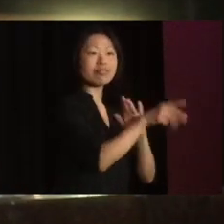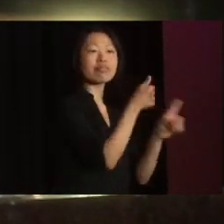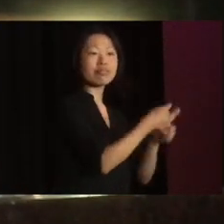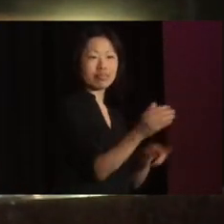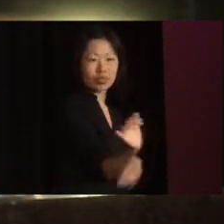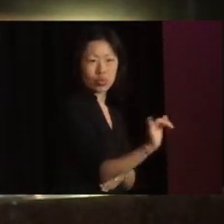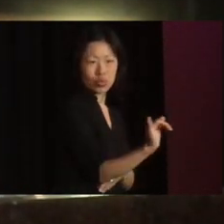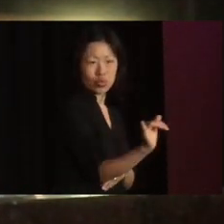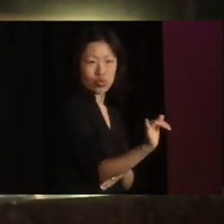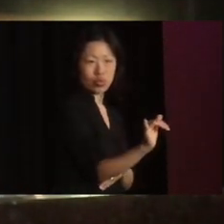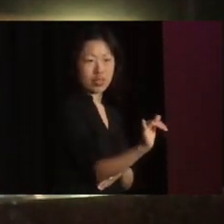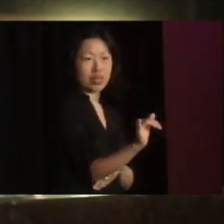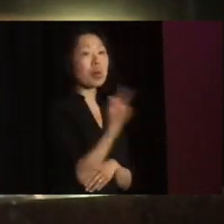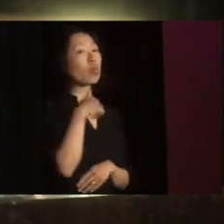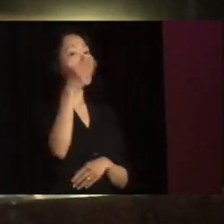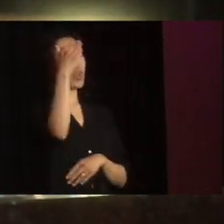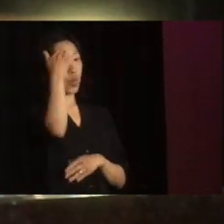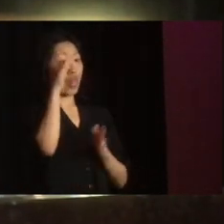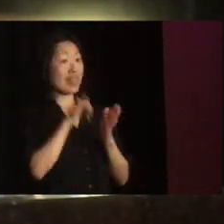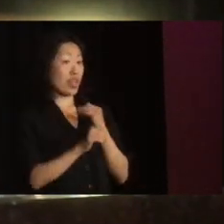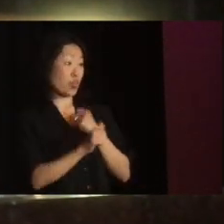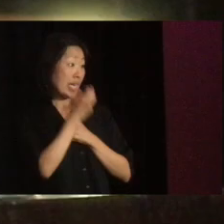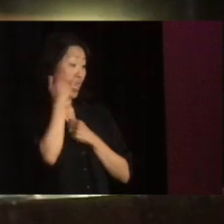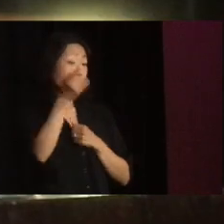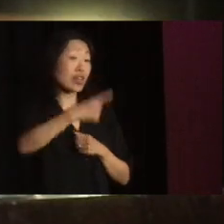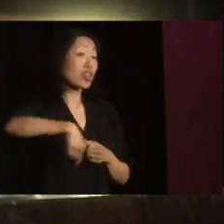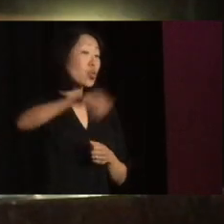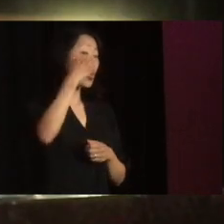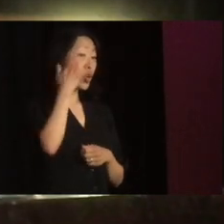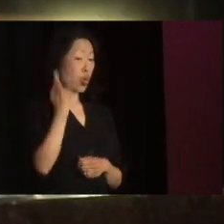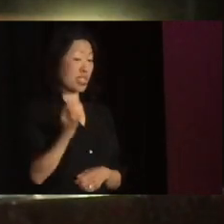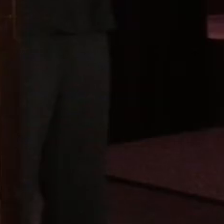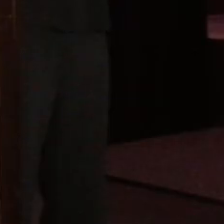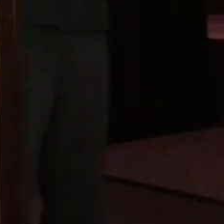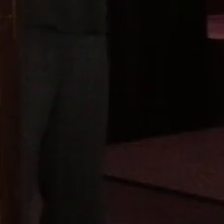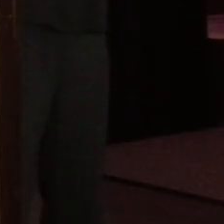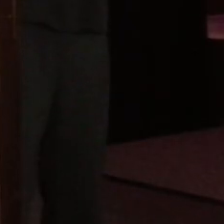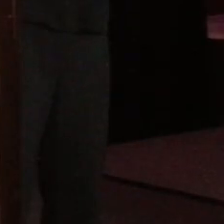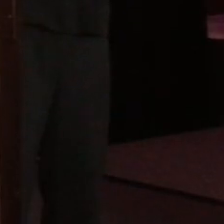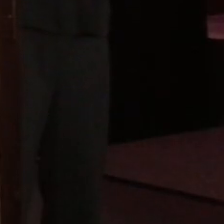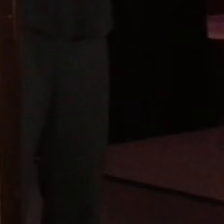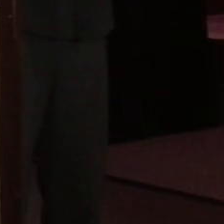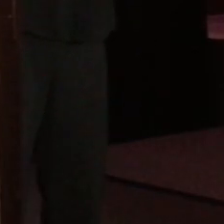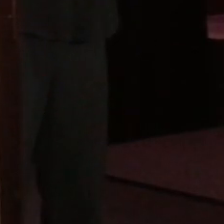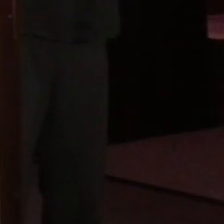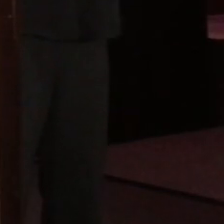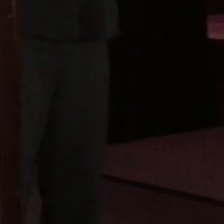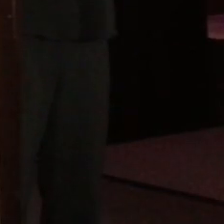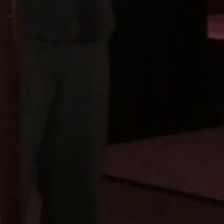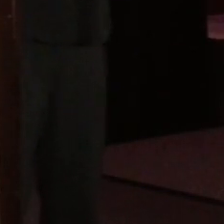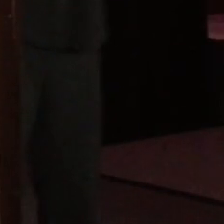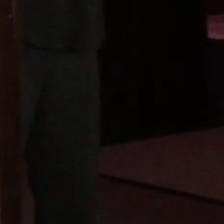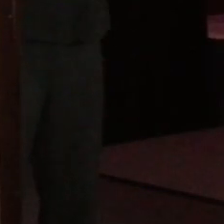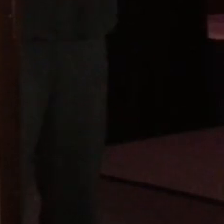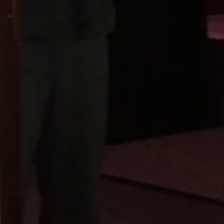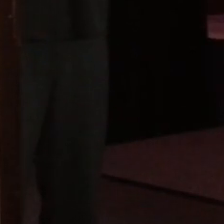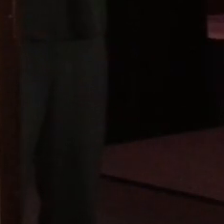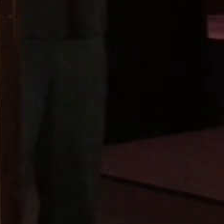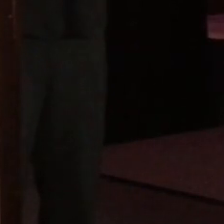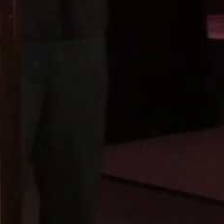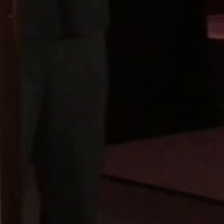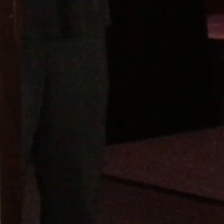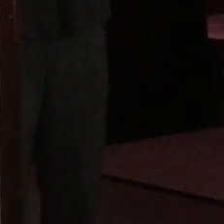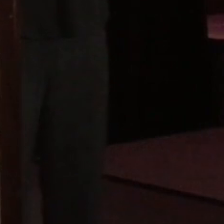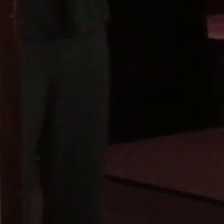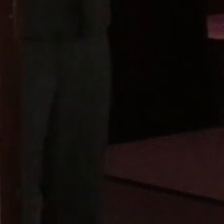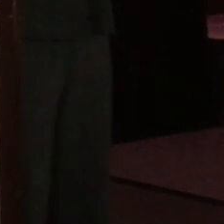population that that is a risk factor. If you know of somebody who's attempted suicide, especially a close relative or a friend, that's just something that's going to,